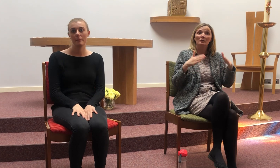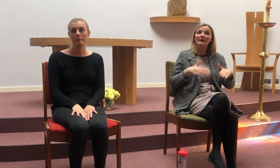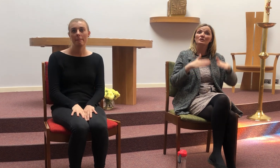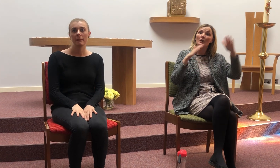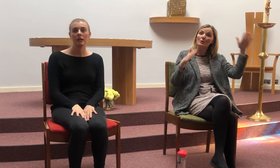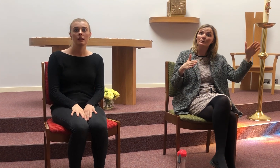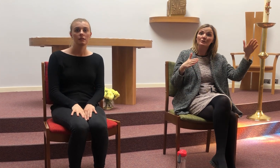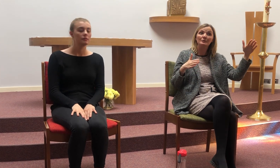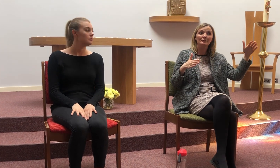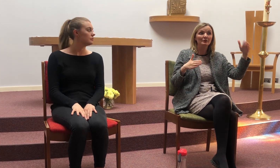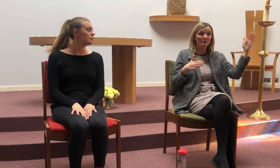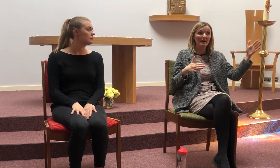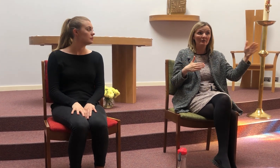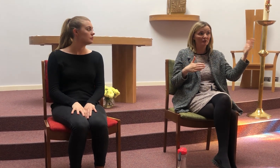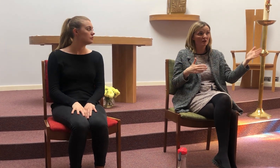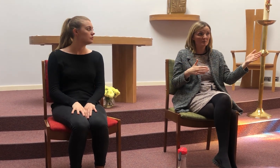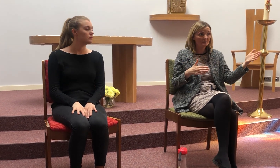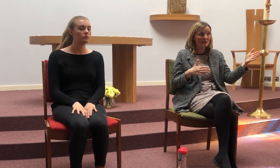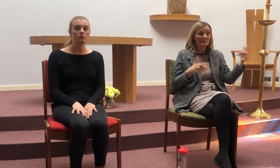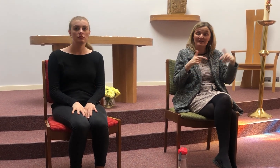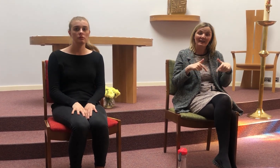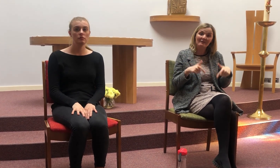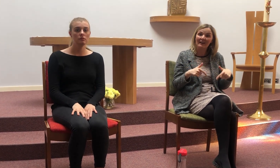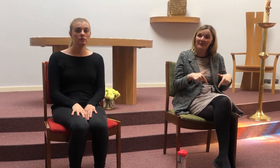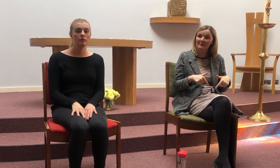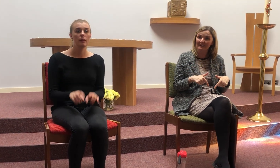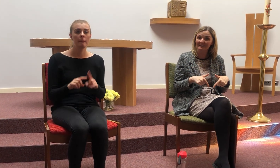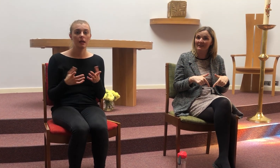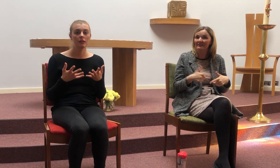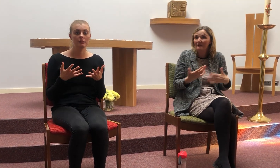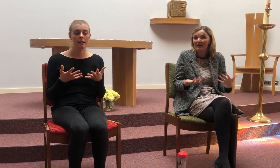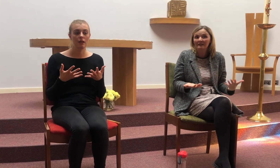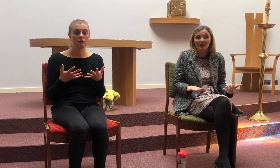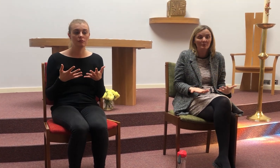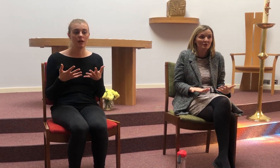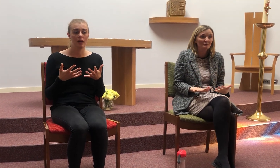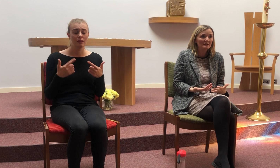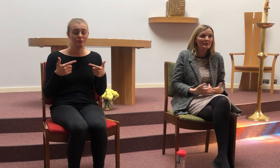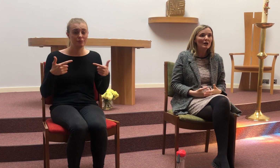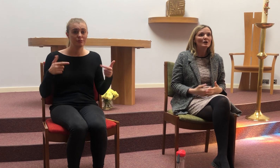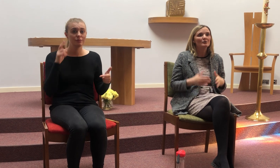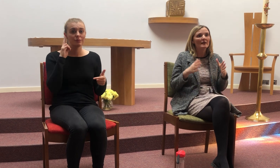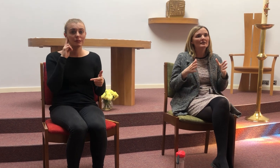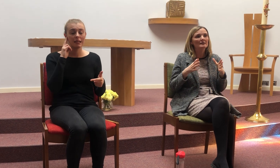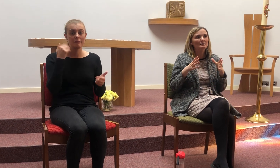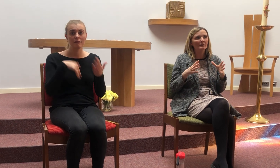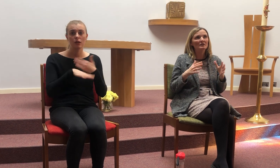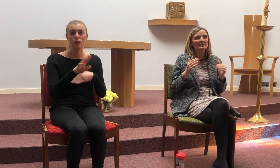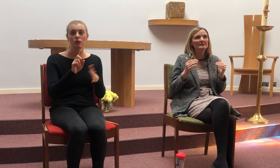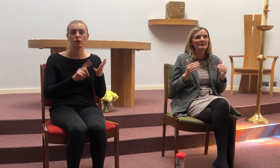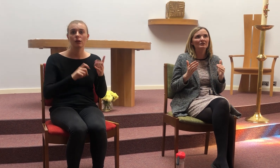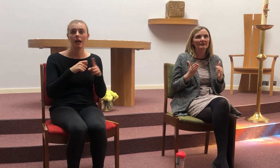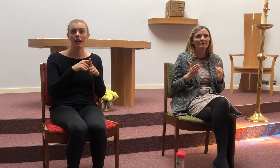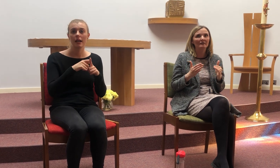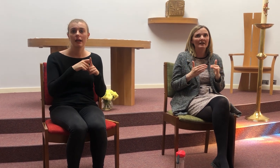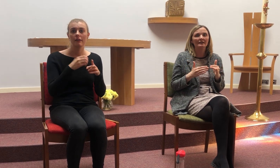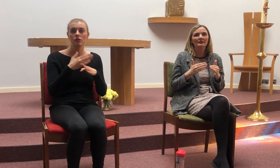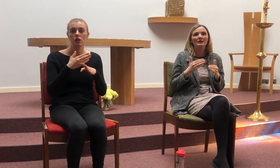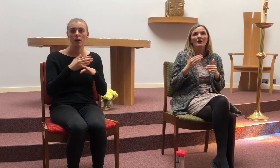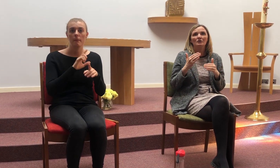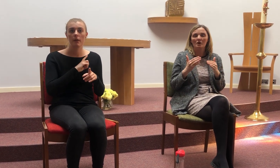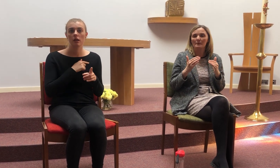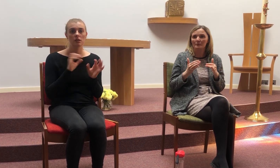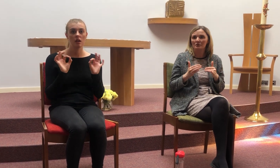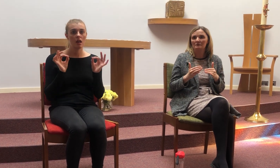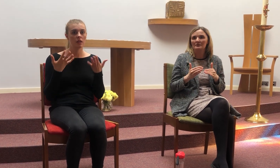people who've had to go to the UK for jobs because they haven't had them here. They haven't never had the opportunity. So especially at senior level,